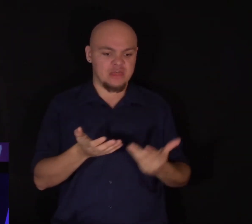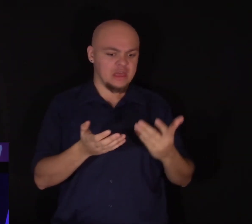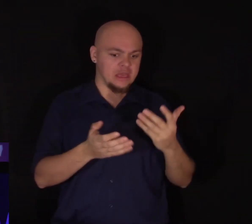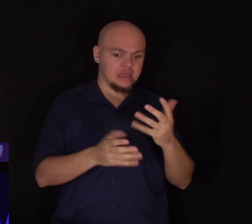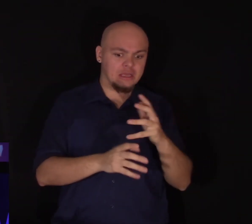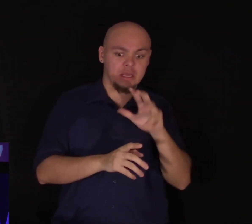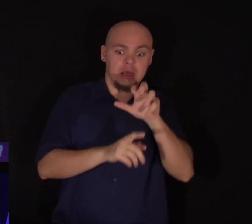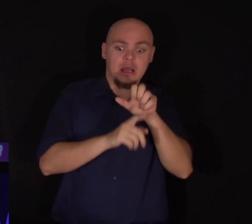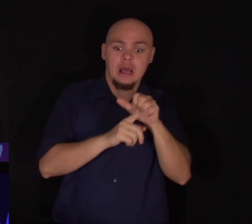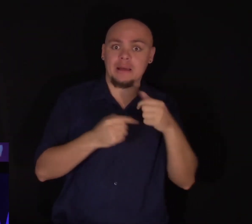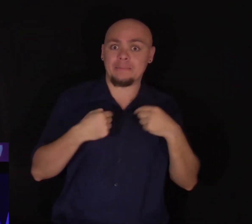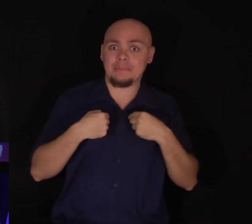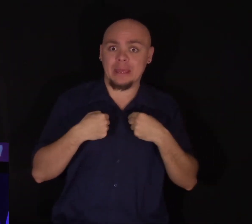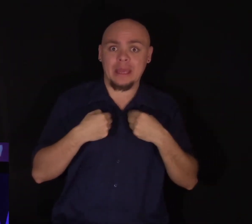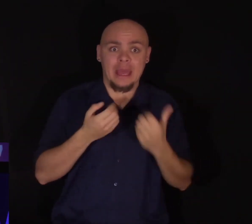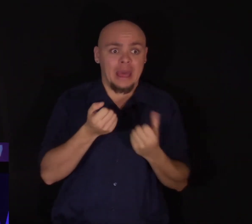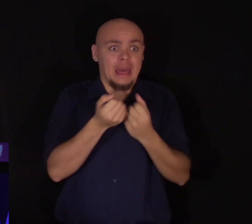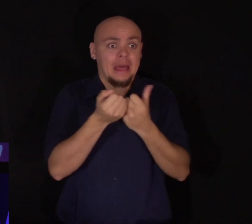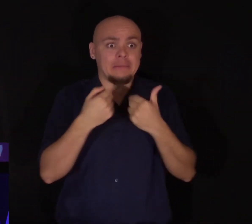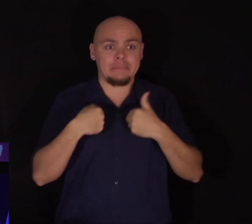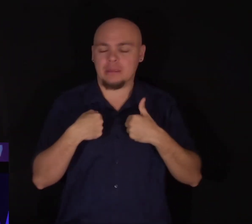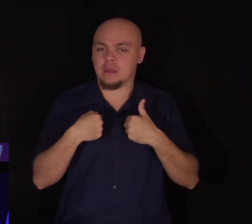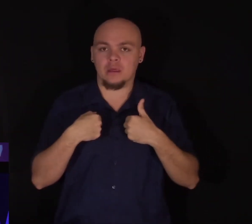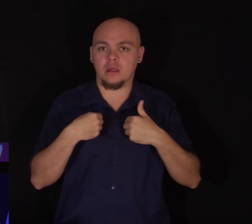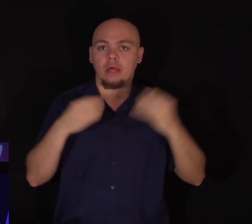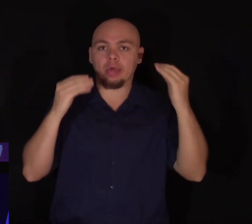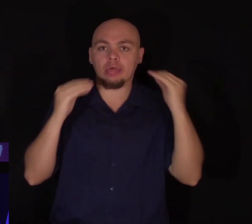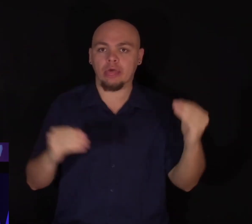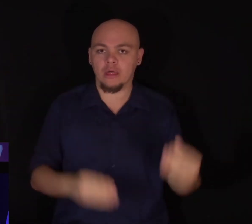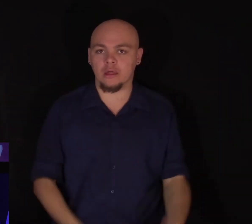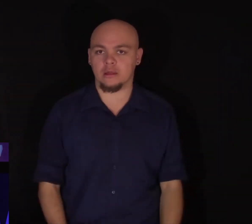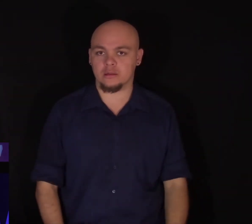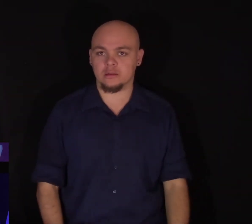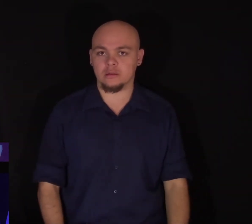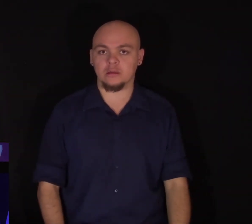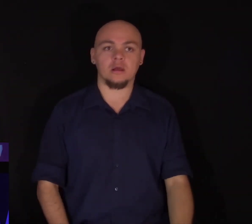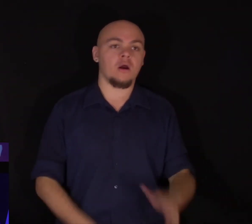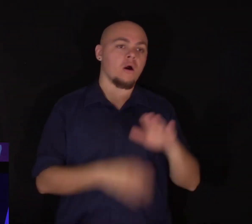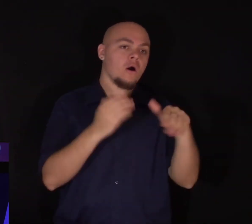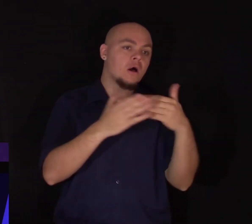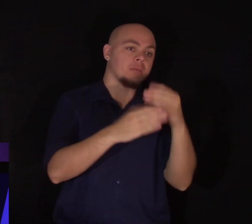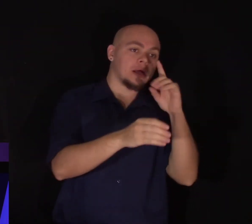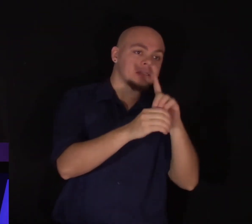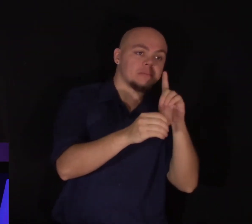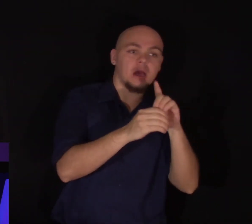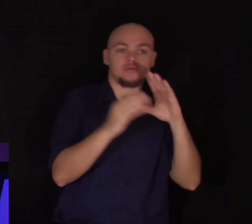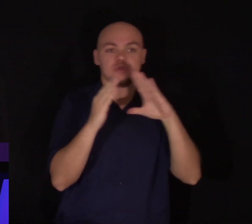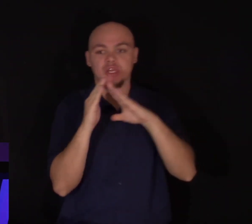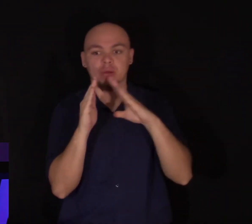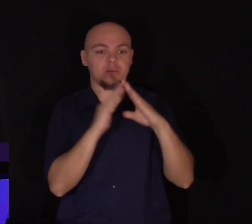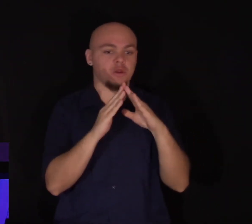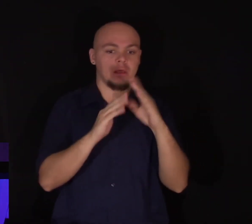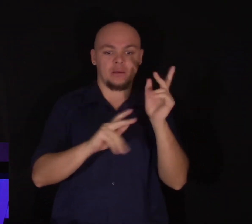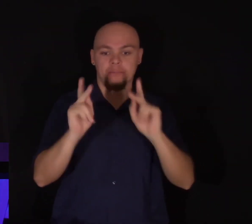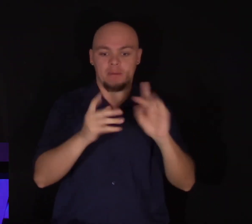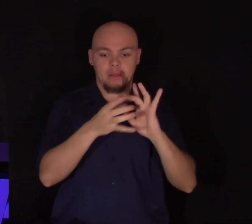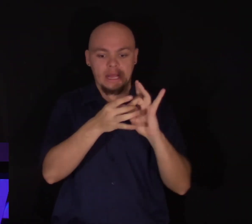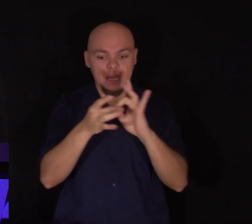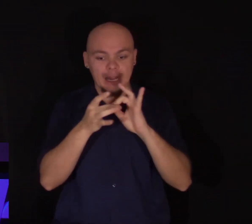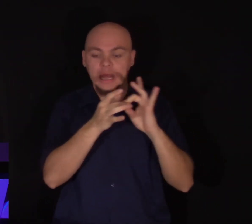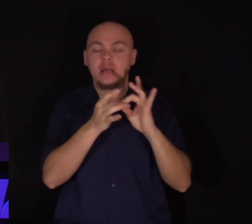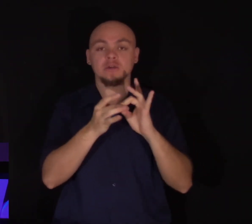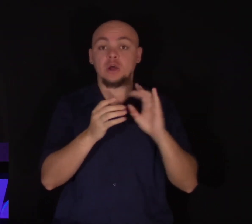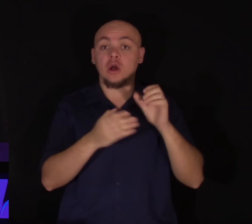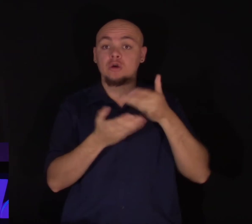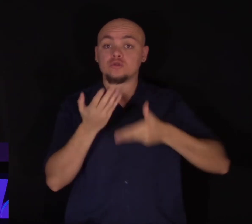caught me hadn't, and the one thing I worked in and had done for years that was about democracy and was about community and human connection, social media, had